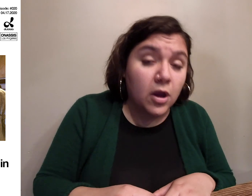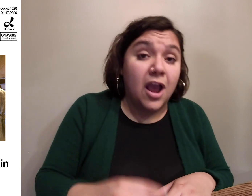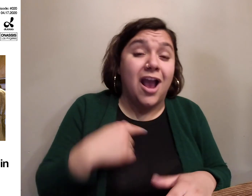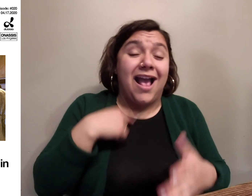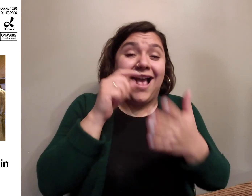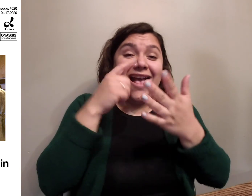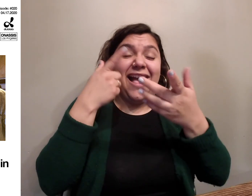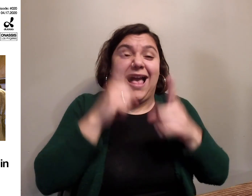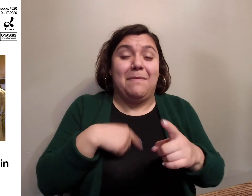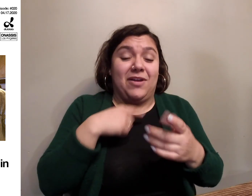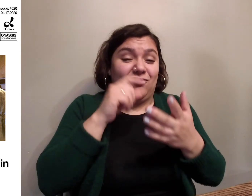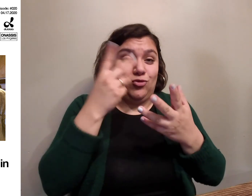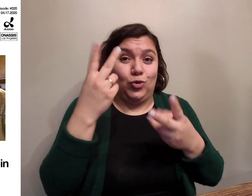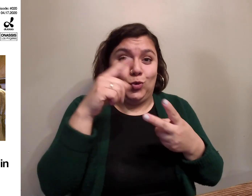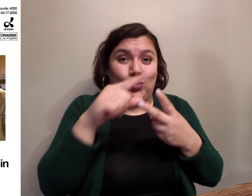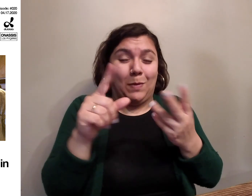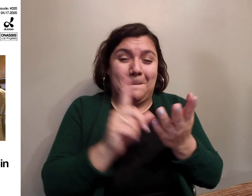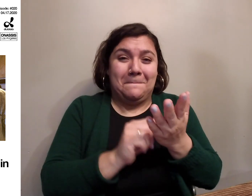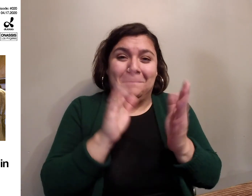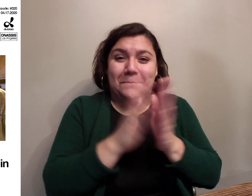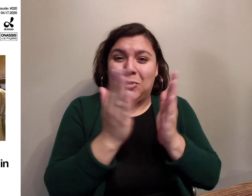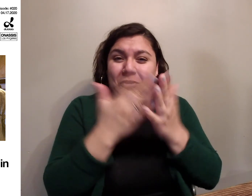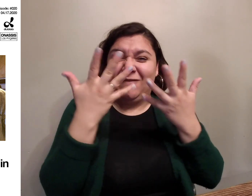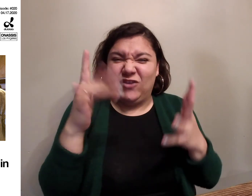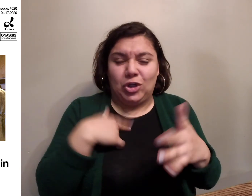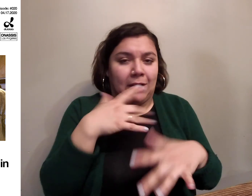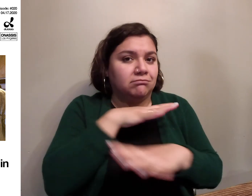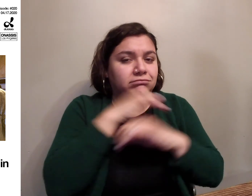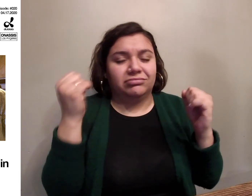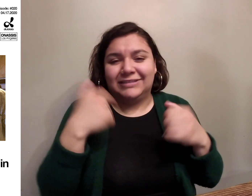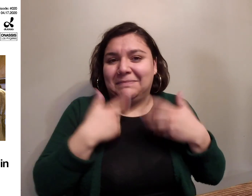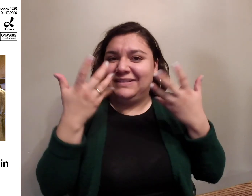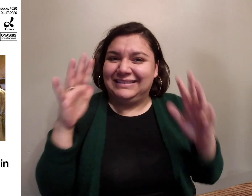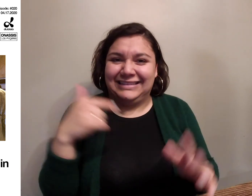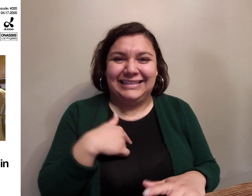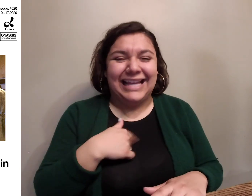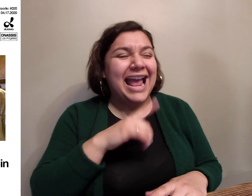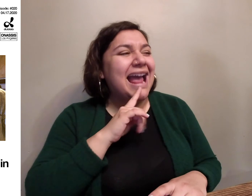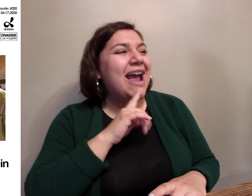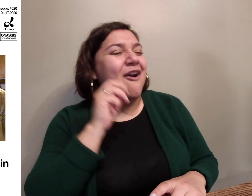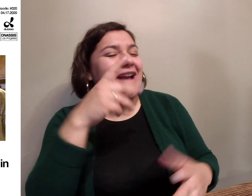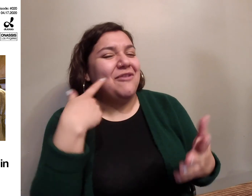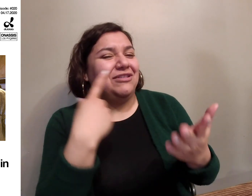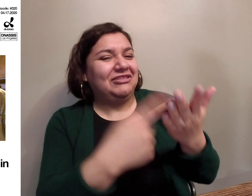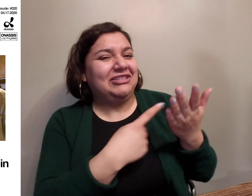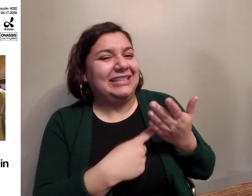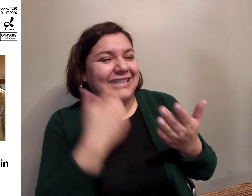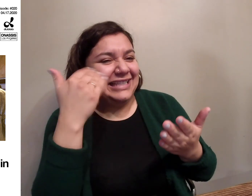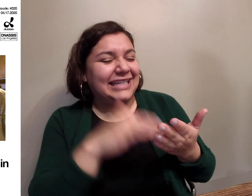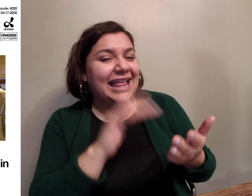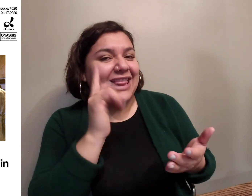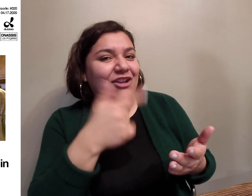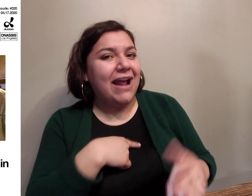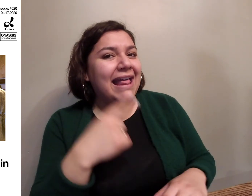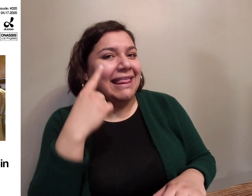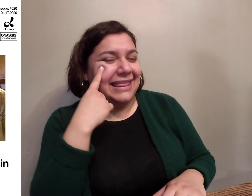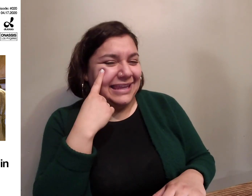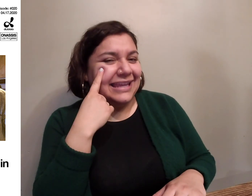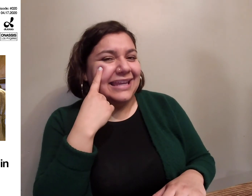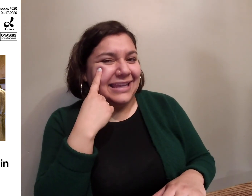we'll revisit that and see if I have a feeling that quitting is not